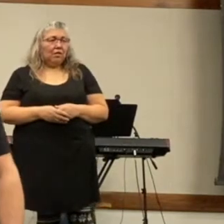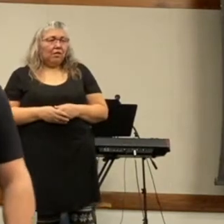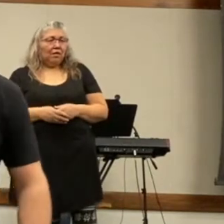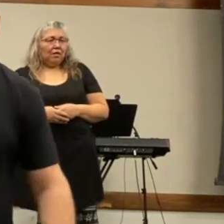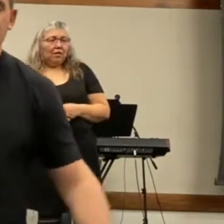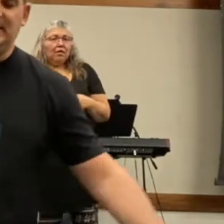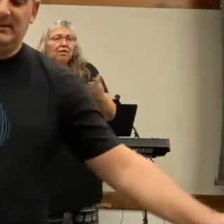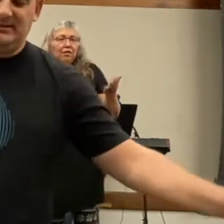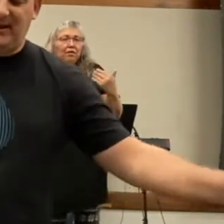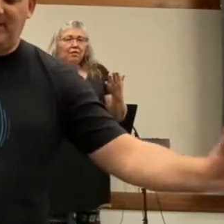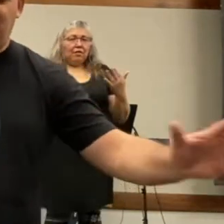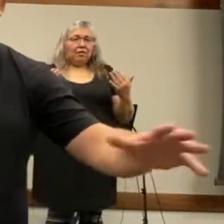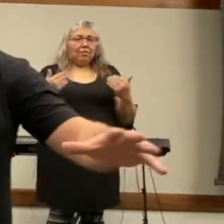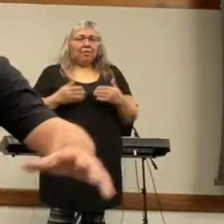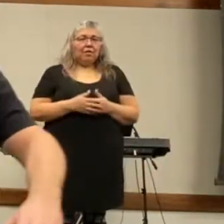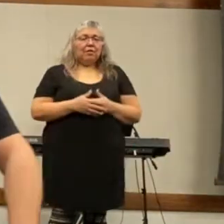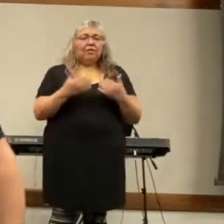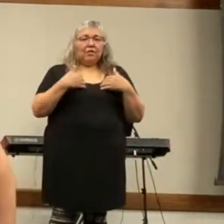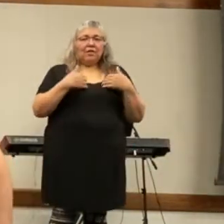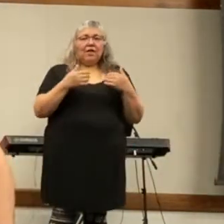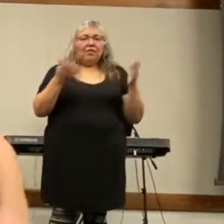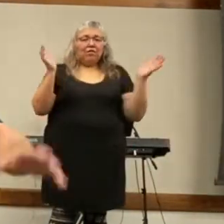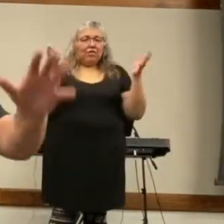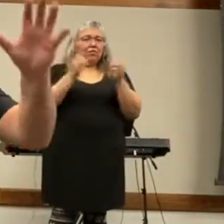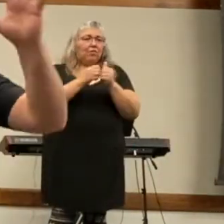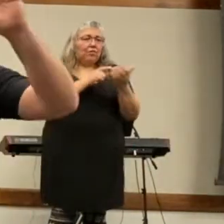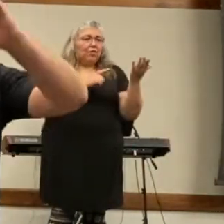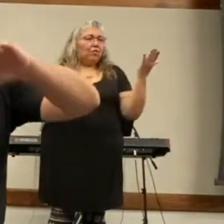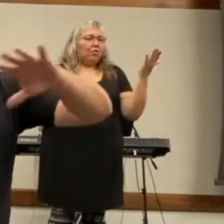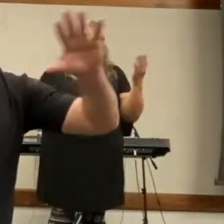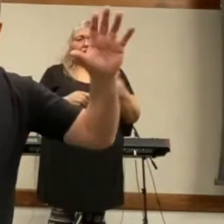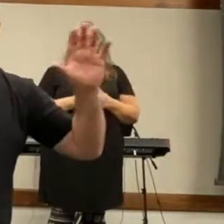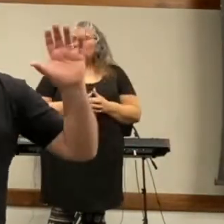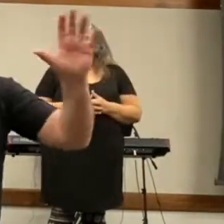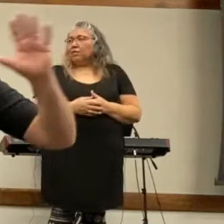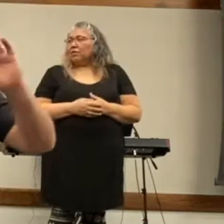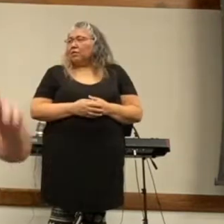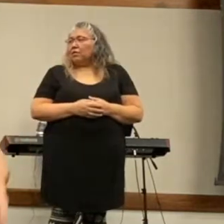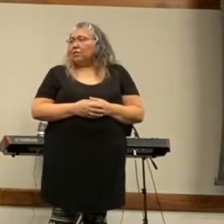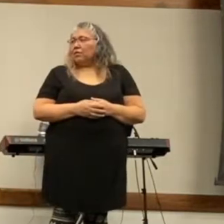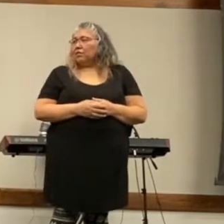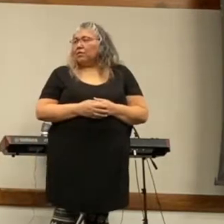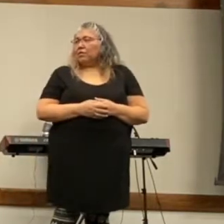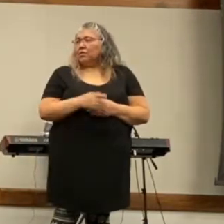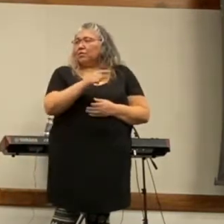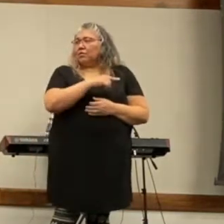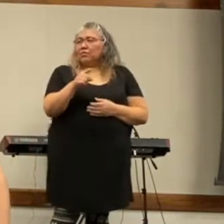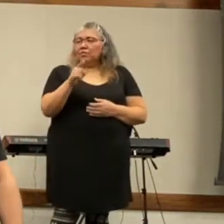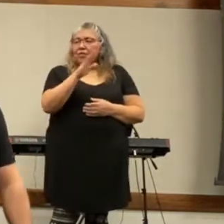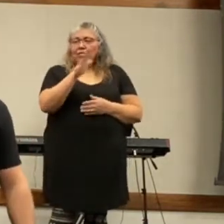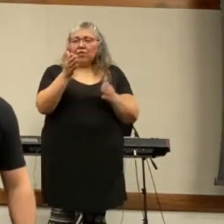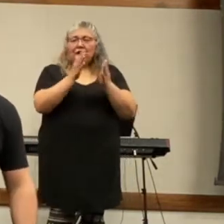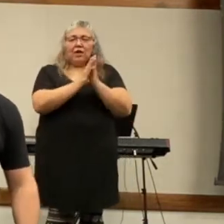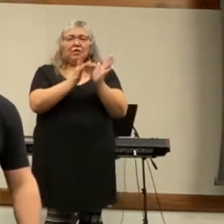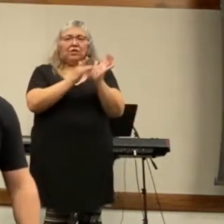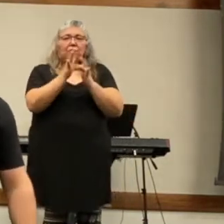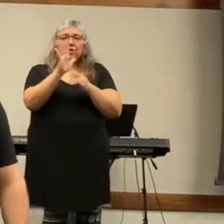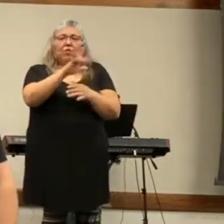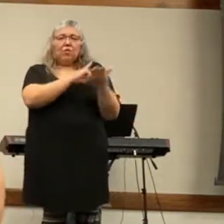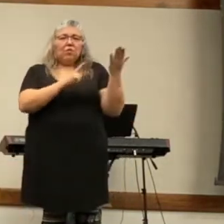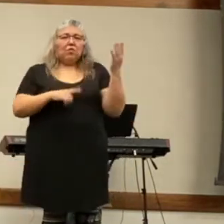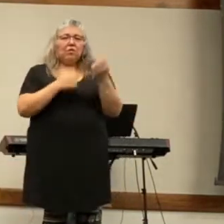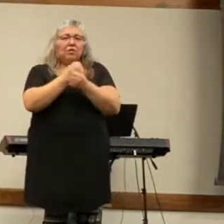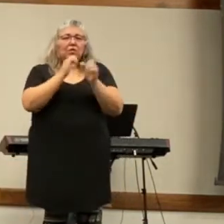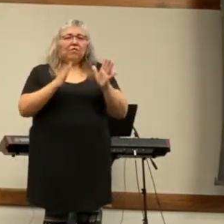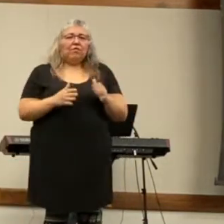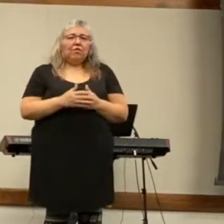Come on, let's go. Let's have a conversation with the Lord. Maybe some of you here have never asked Jesus to be your Lord and Savior. Listen, every